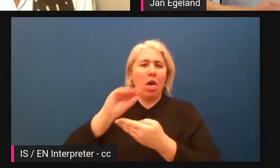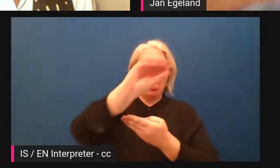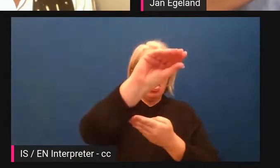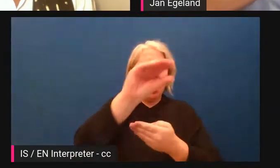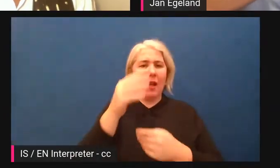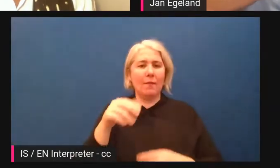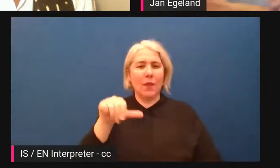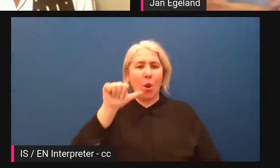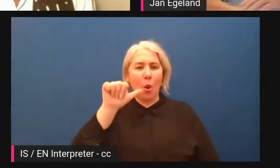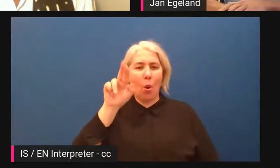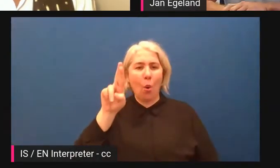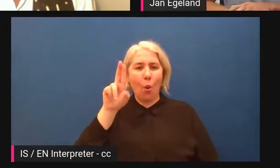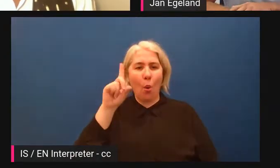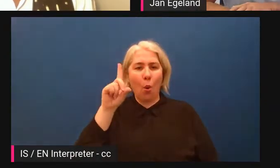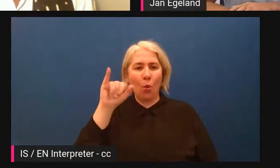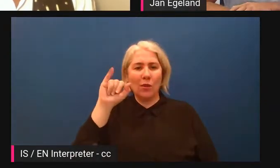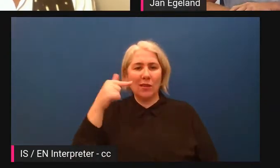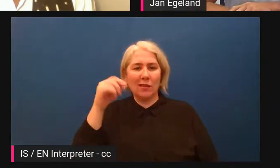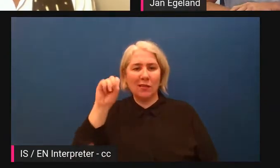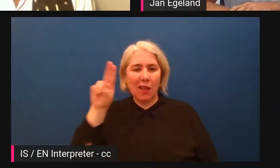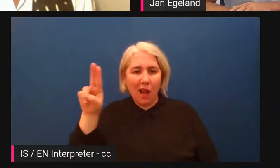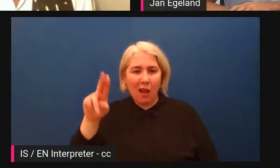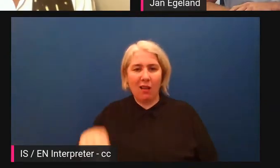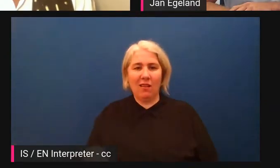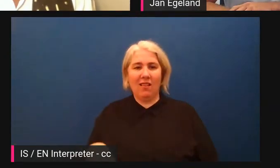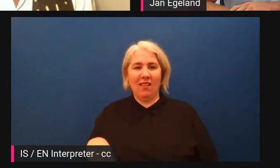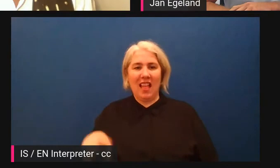logos all the time,